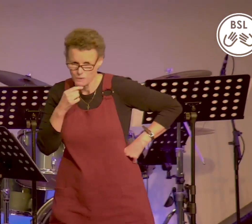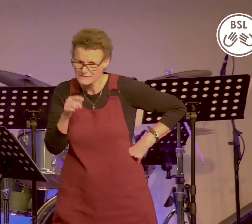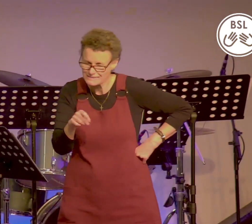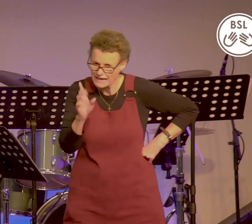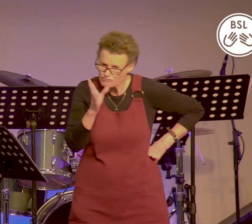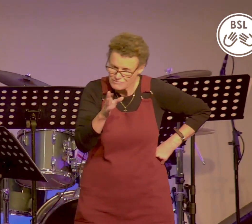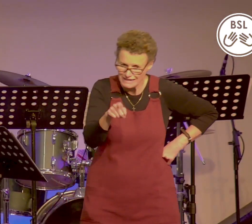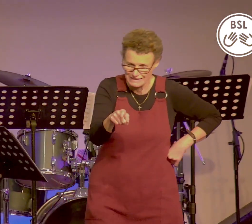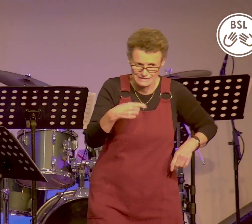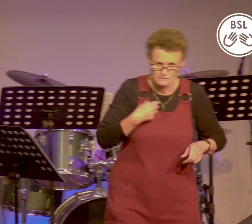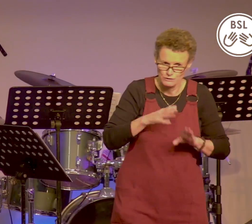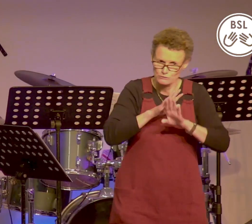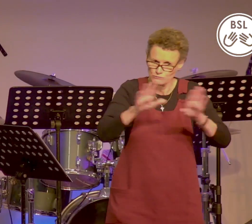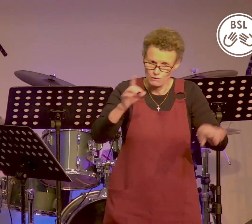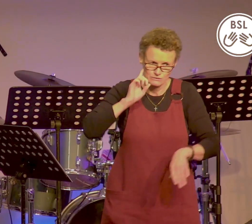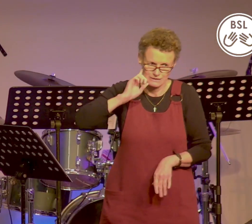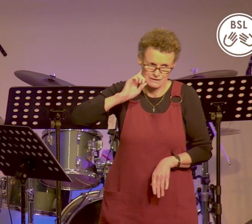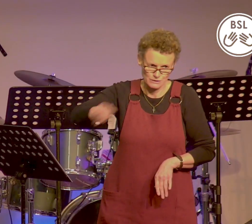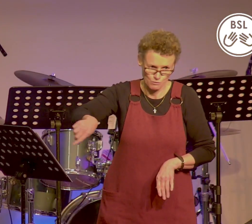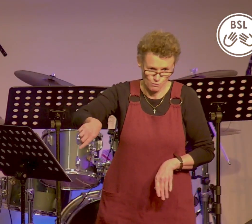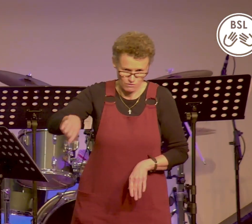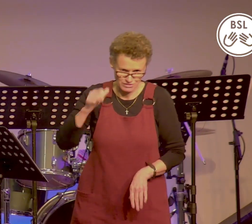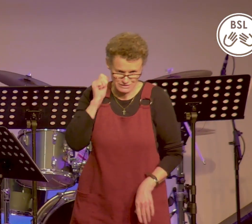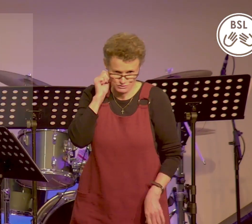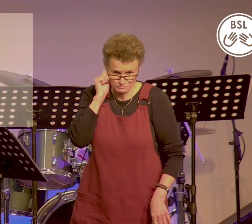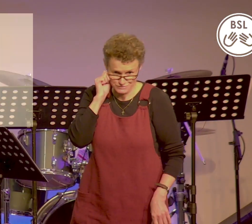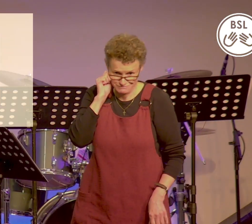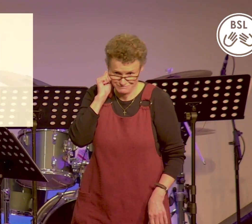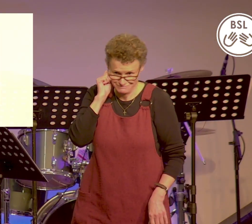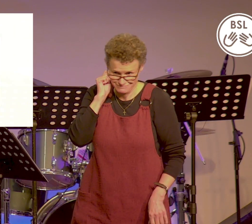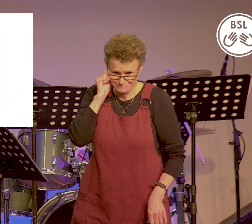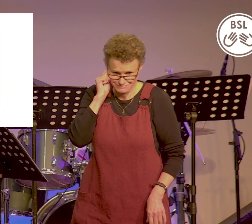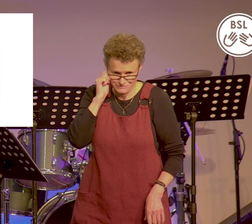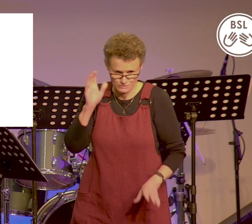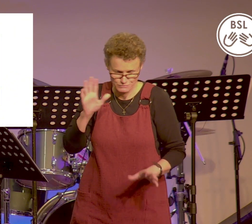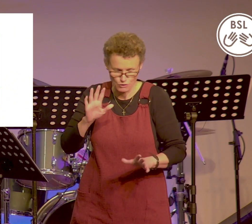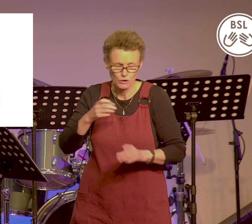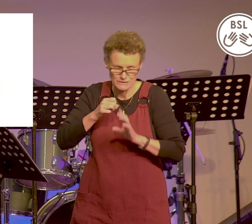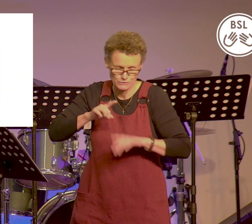But what does it say here? What does it really say here? Not to ignore.